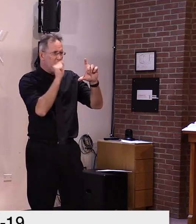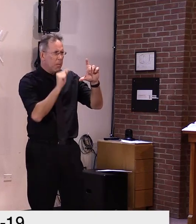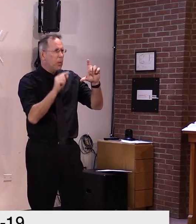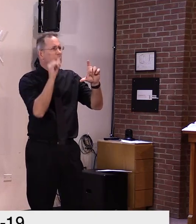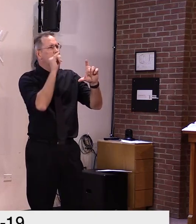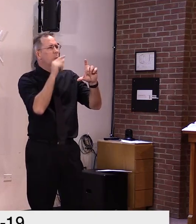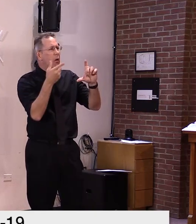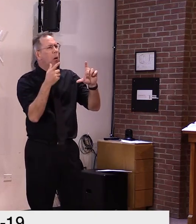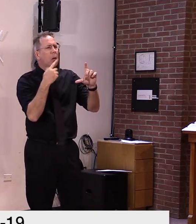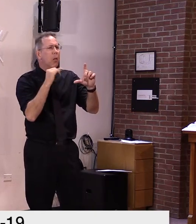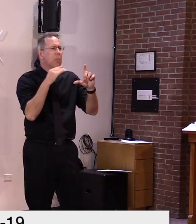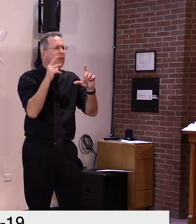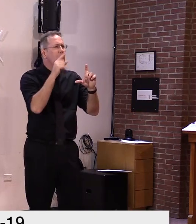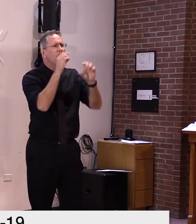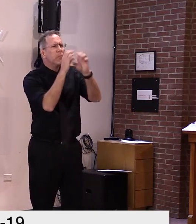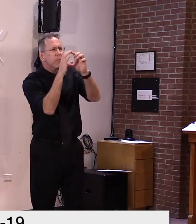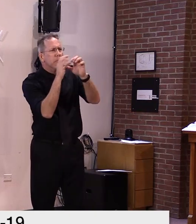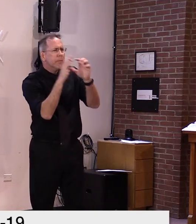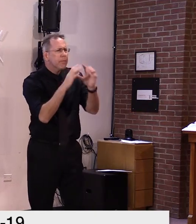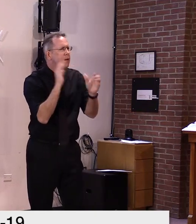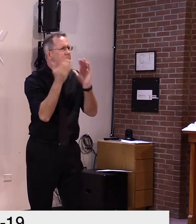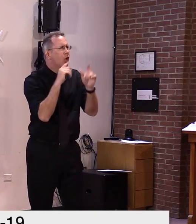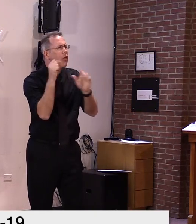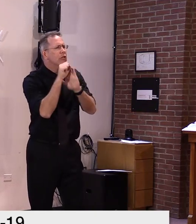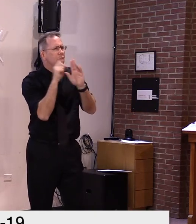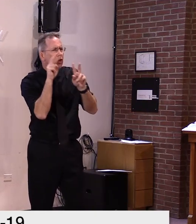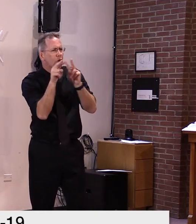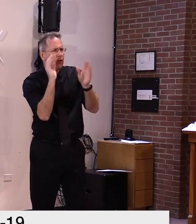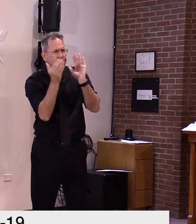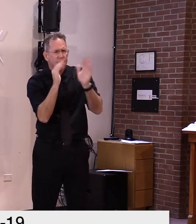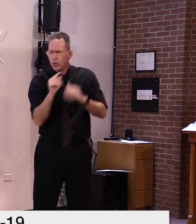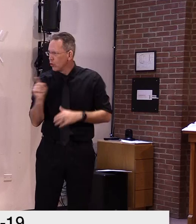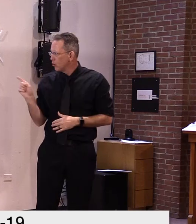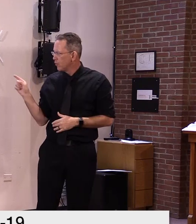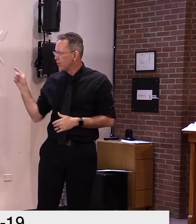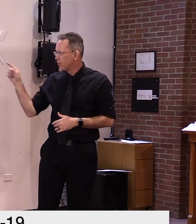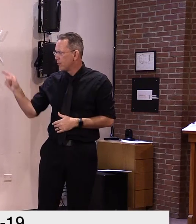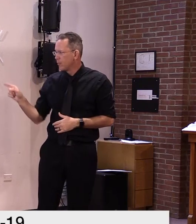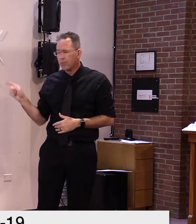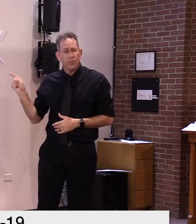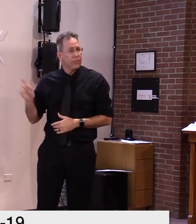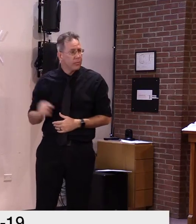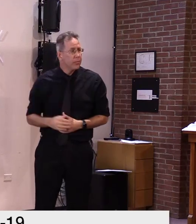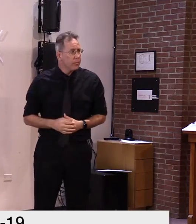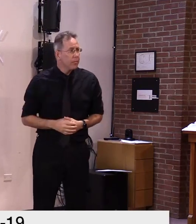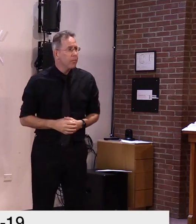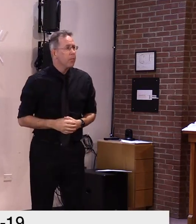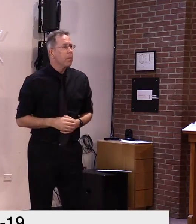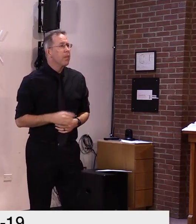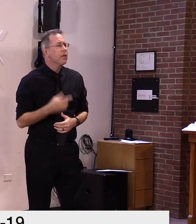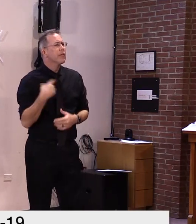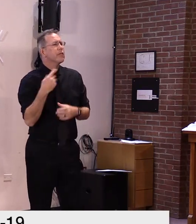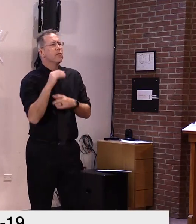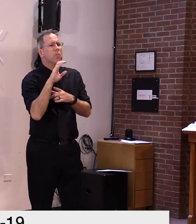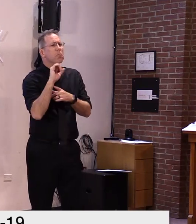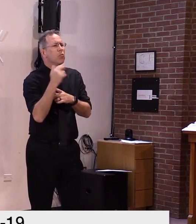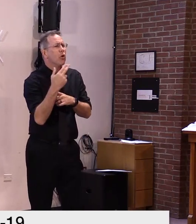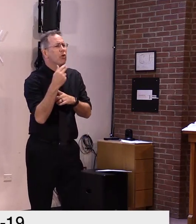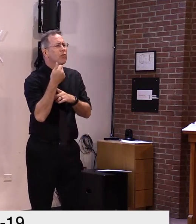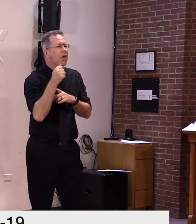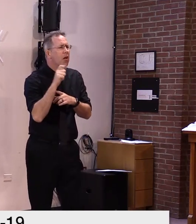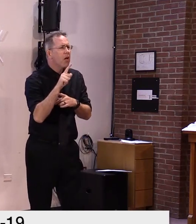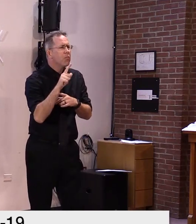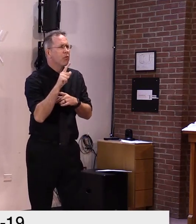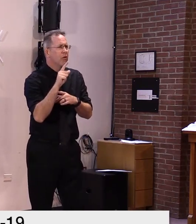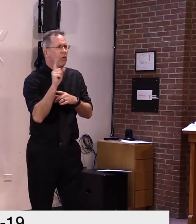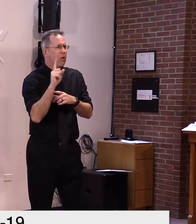like in March and April, the cases are primarily located in that New York City metro area, along the coastline in Connecticut, up to Rhode